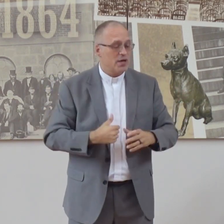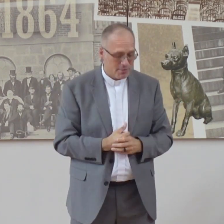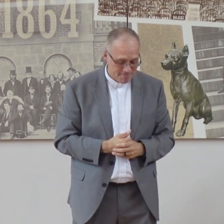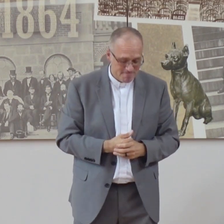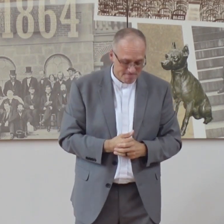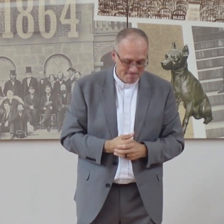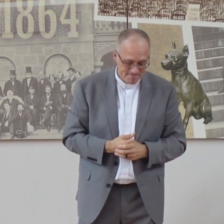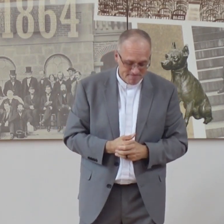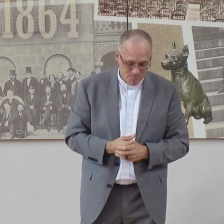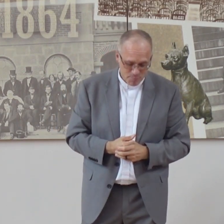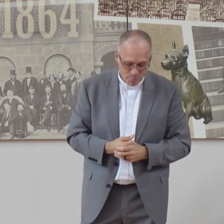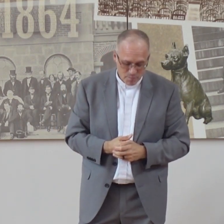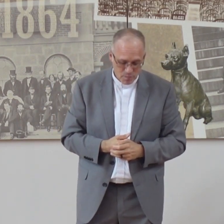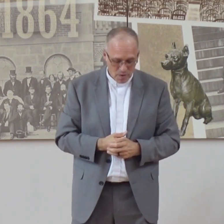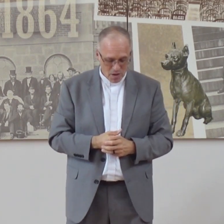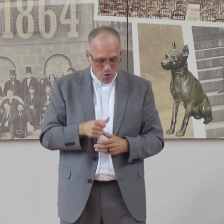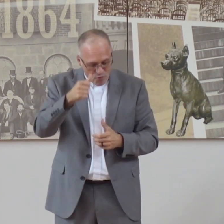remember me.